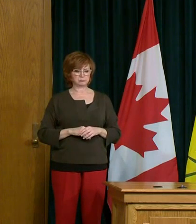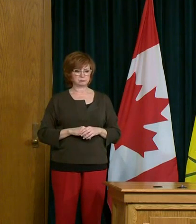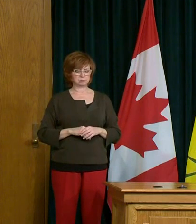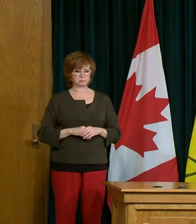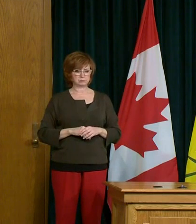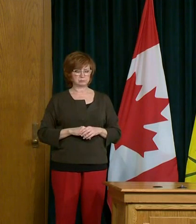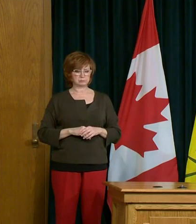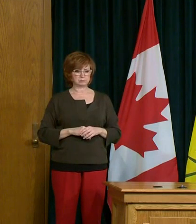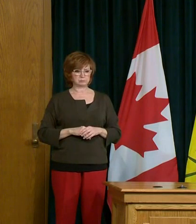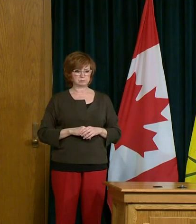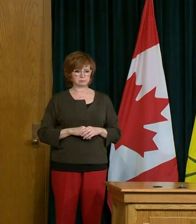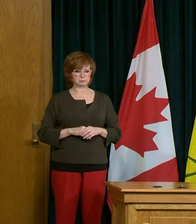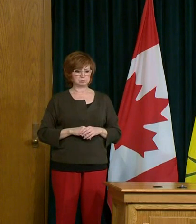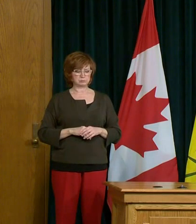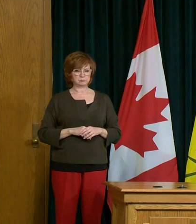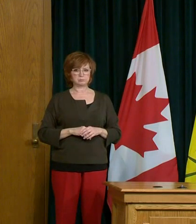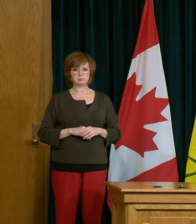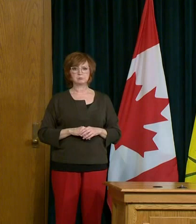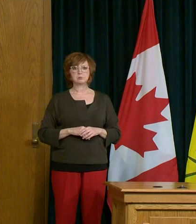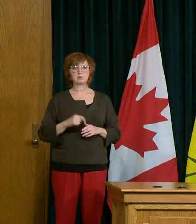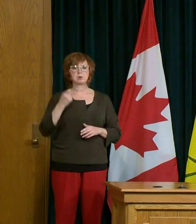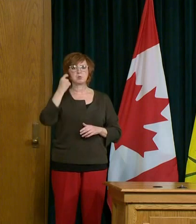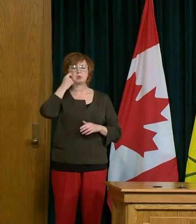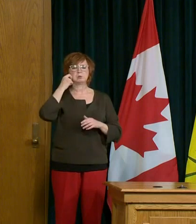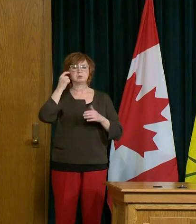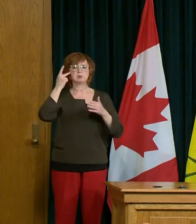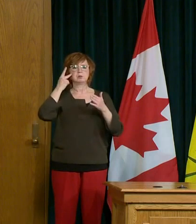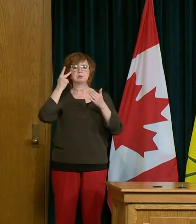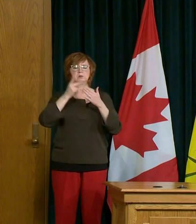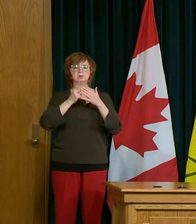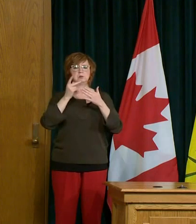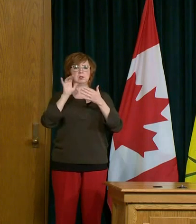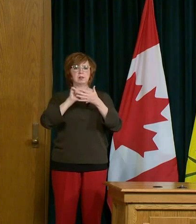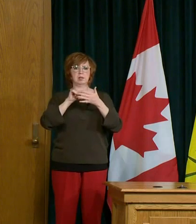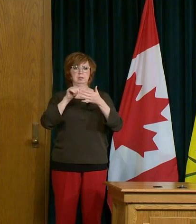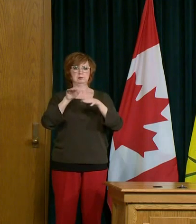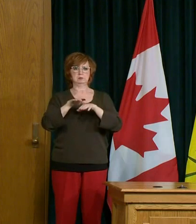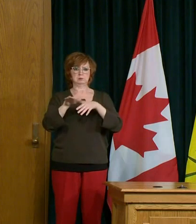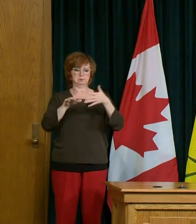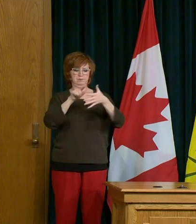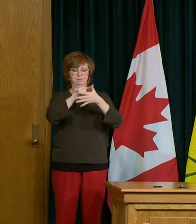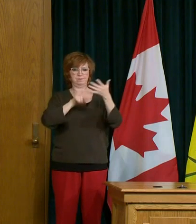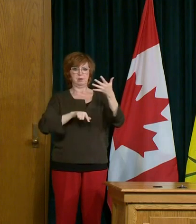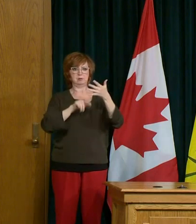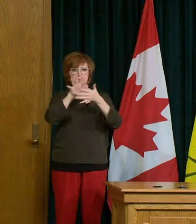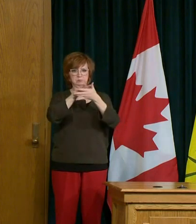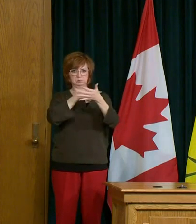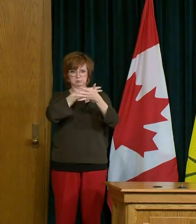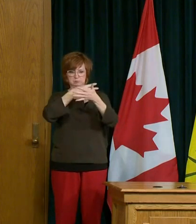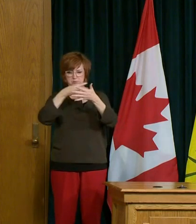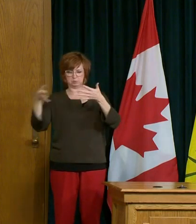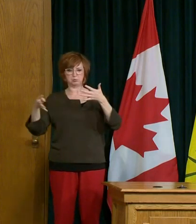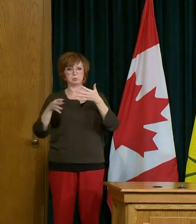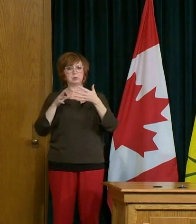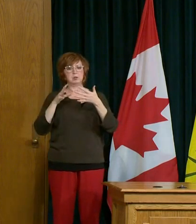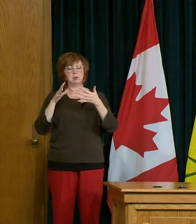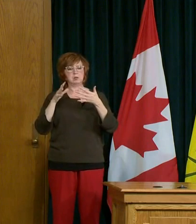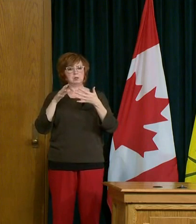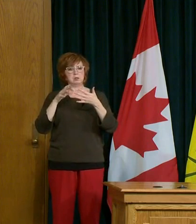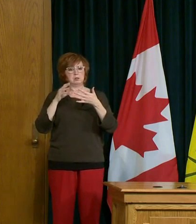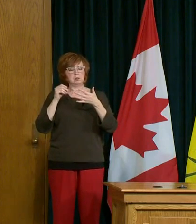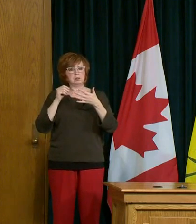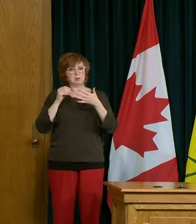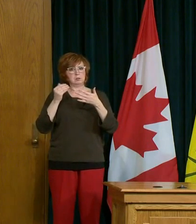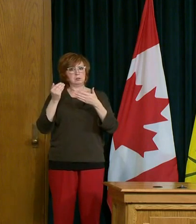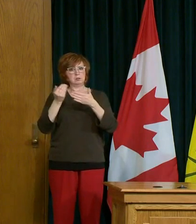were made to the reopen plan, some changes to some of the guidelines, some new guidelines. I'm just wondering, where did